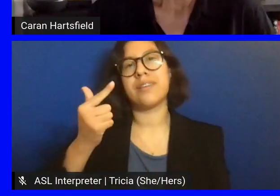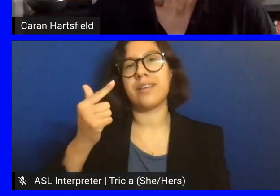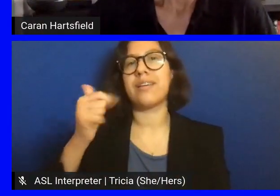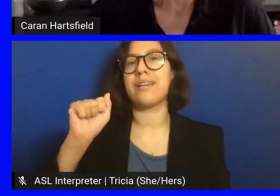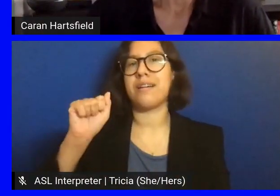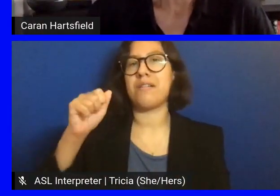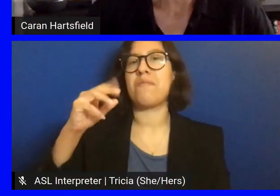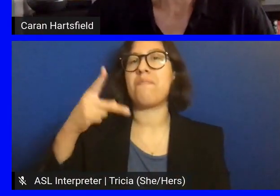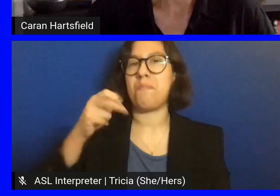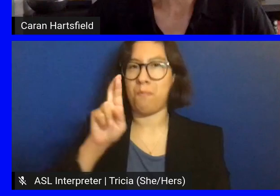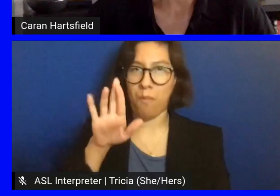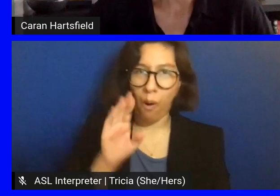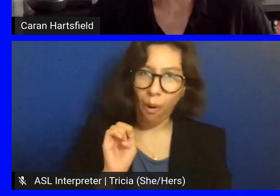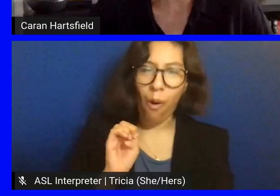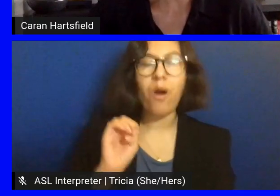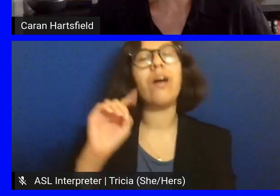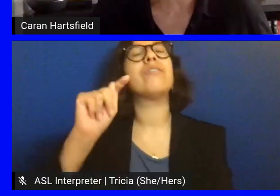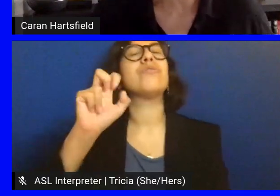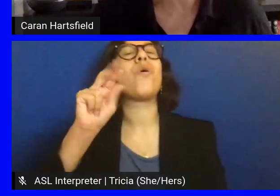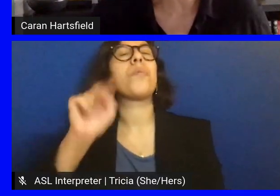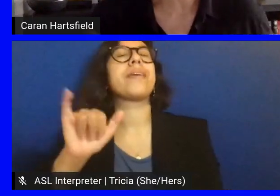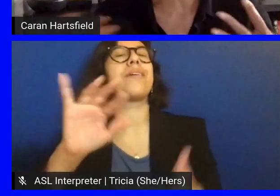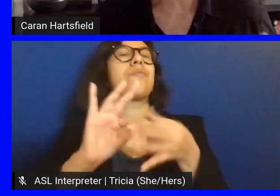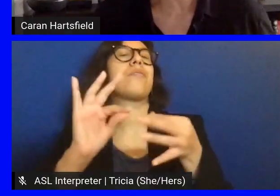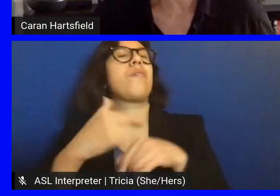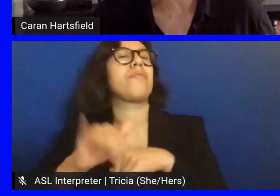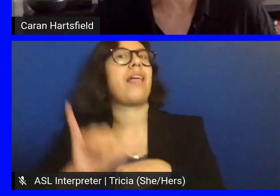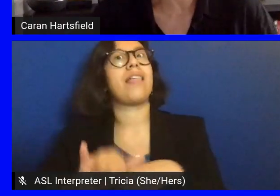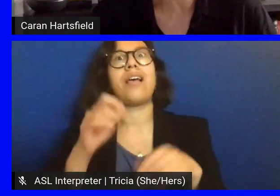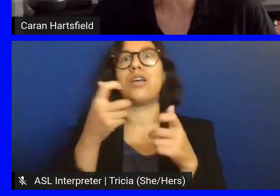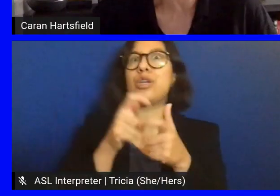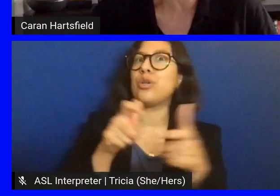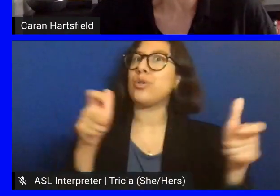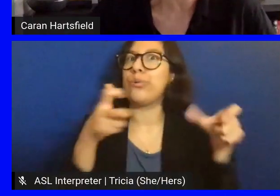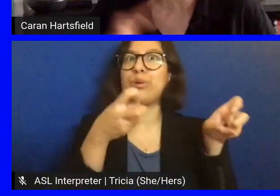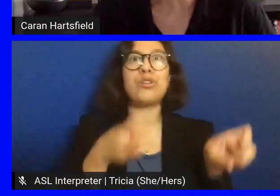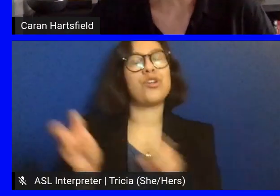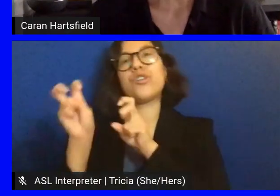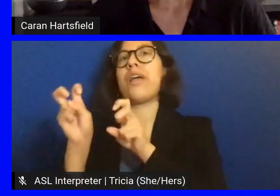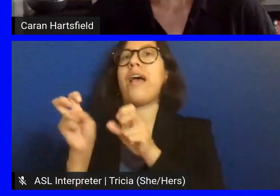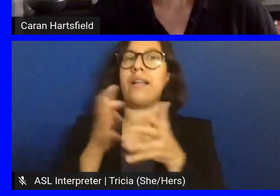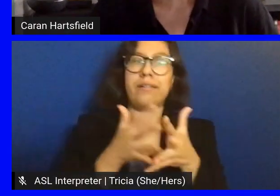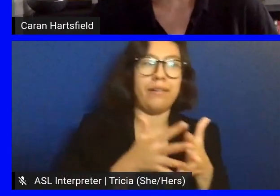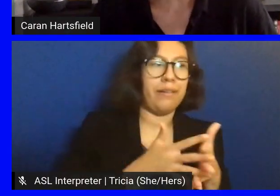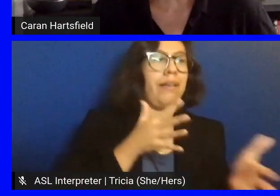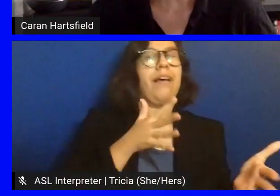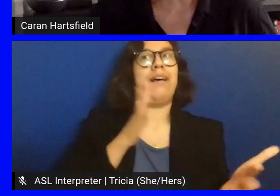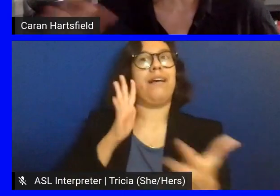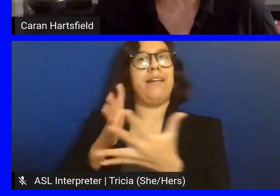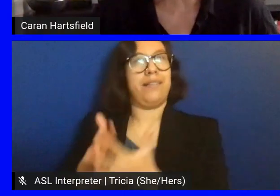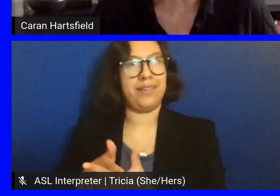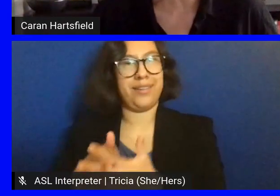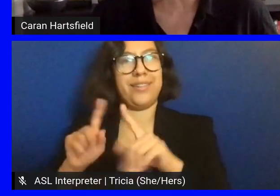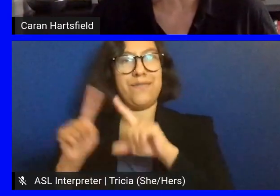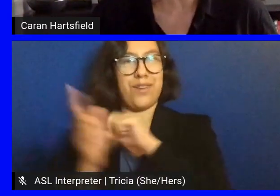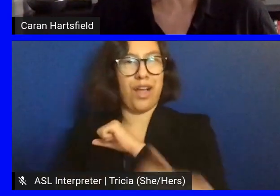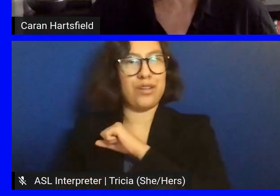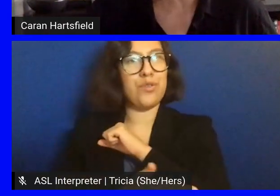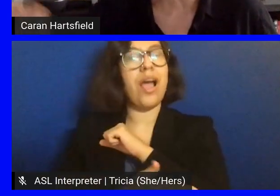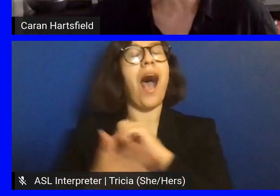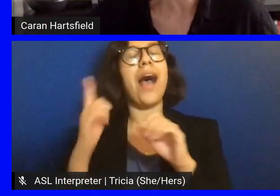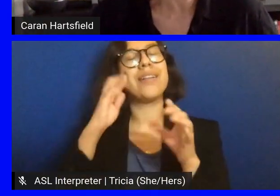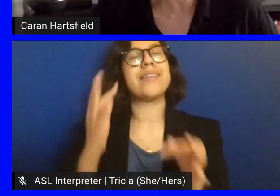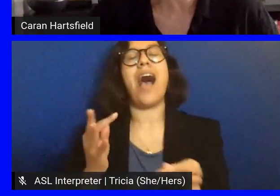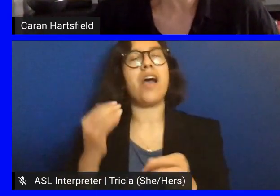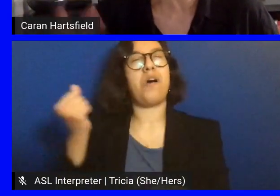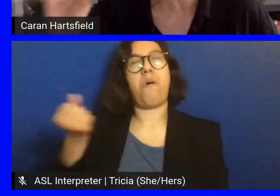referencing. And because of this big transition and upheaval in my life, I put the film on the back burner. There